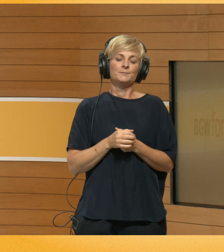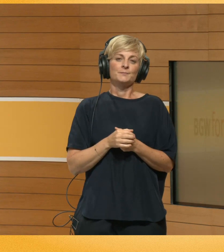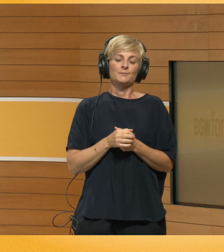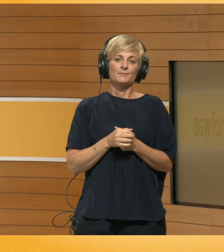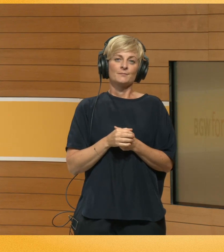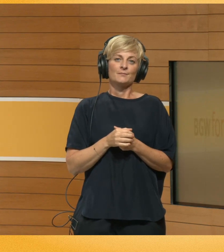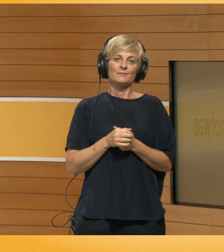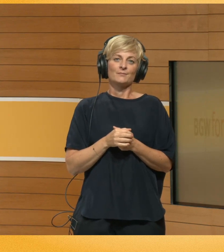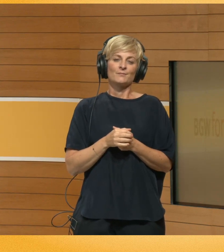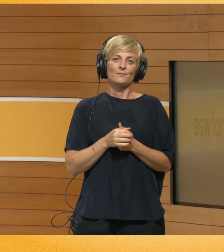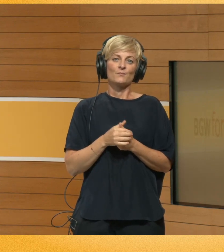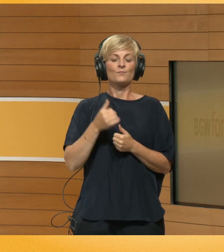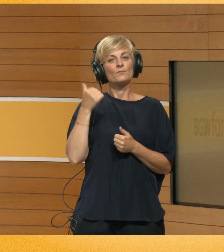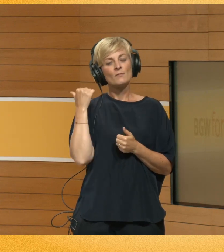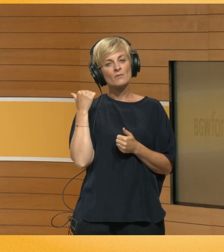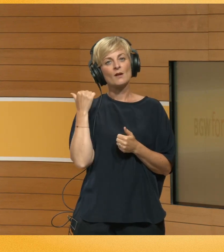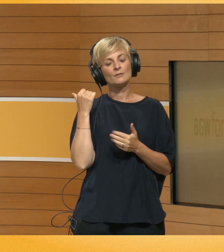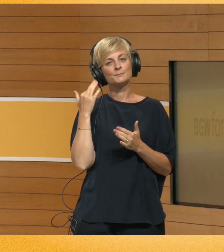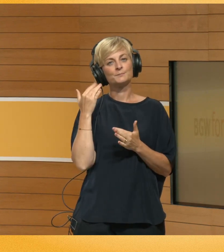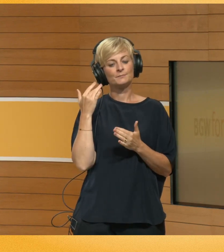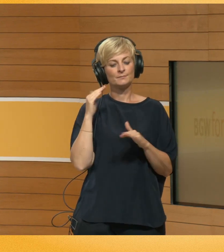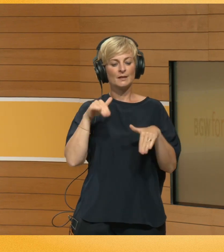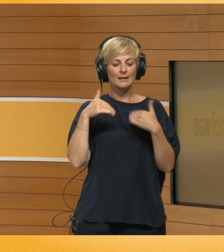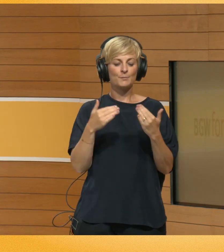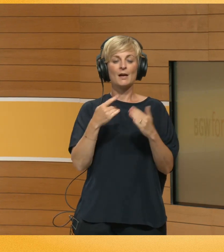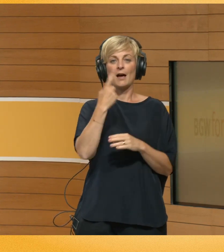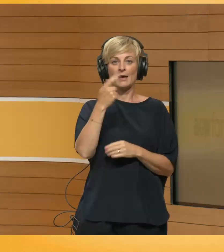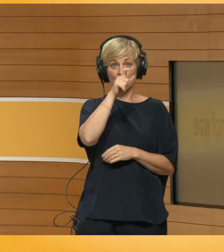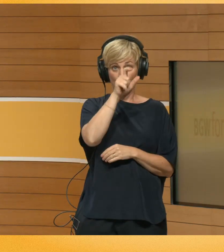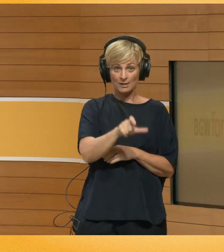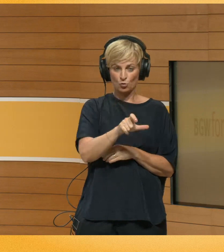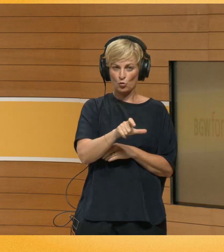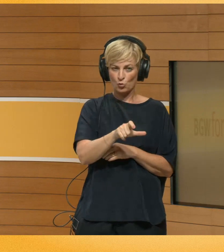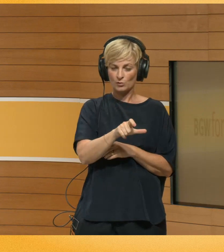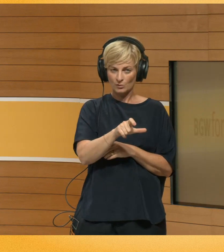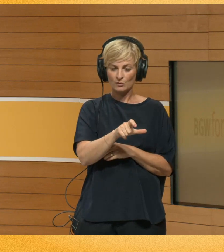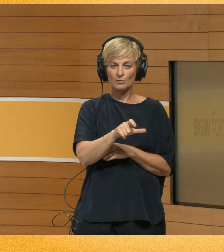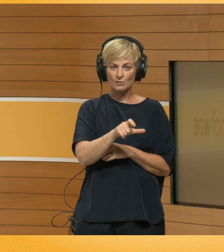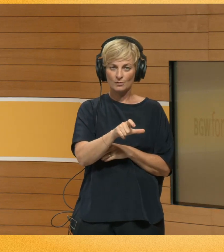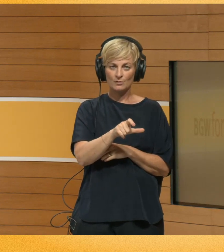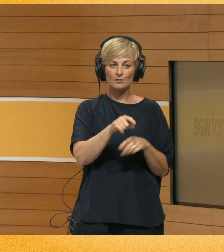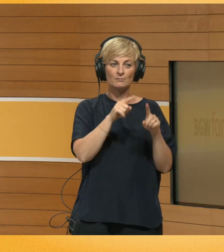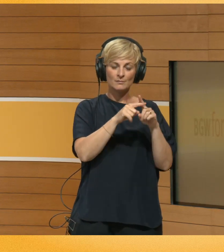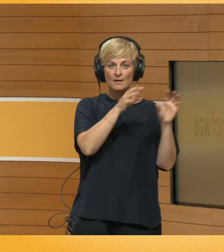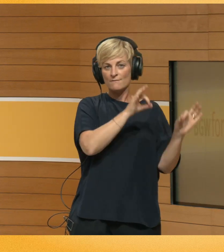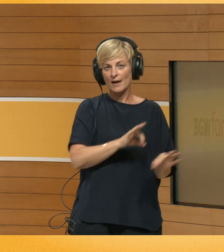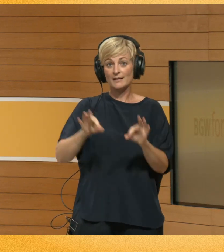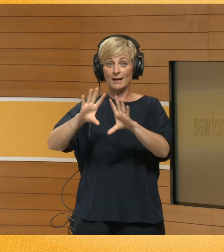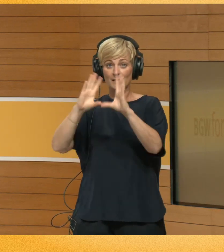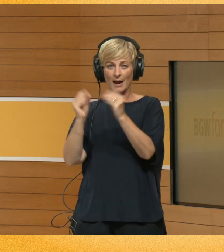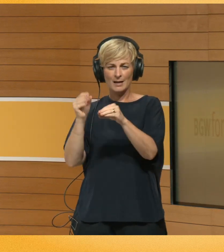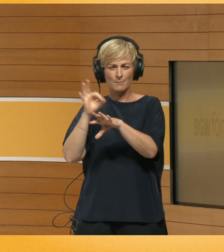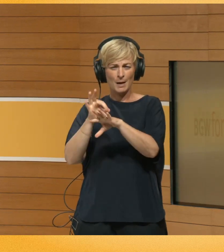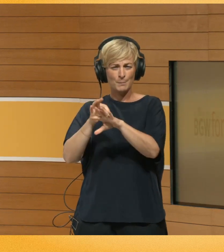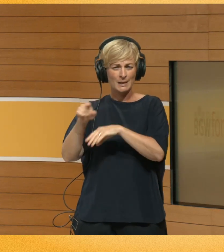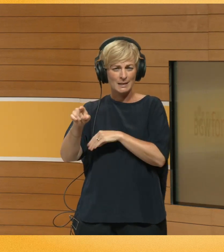be referred out to the community. This takes a lot of pressure off the health system. UK has invested about 450